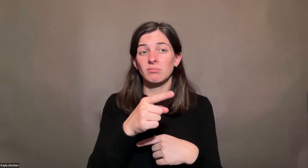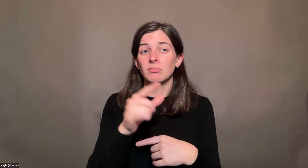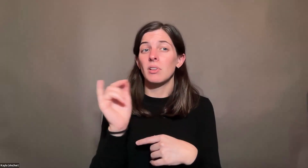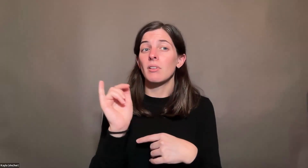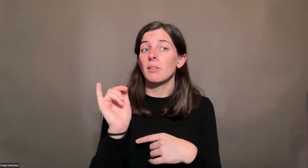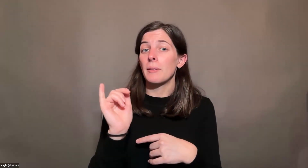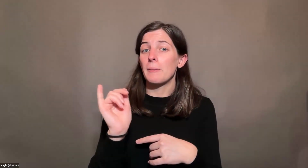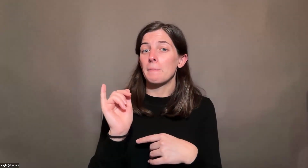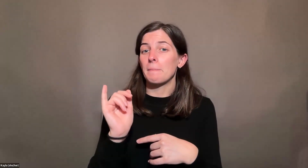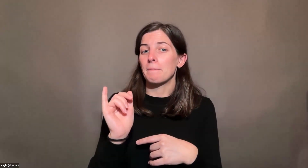one.